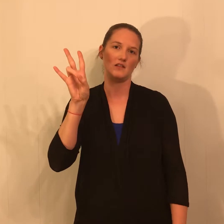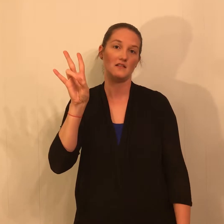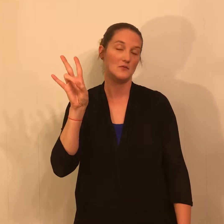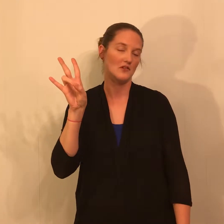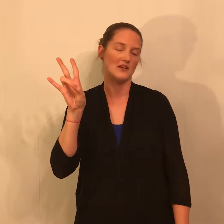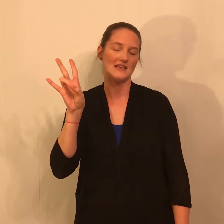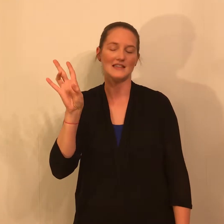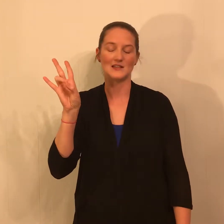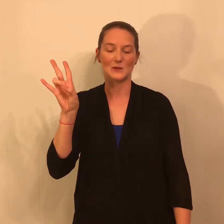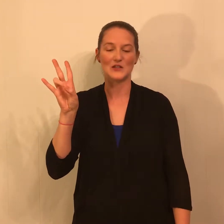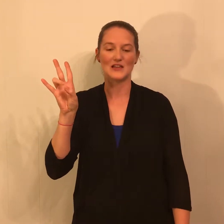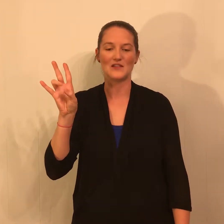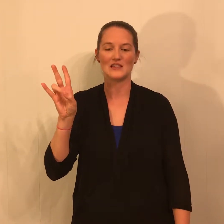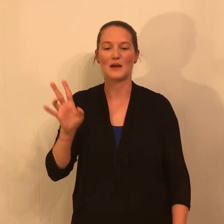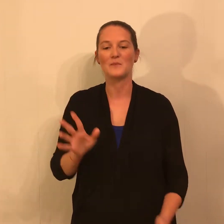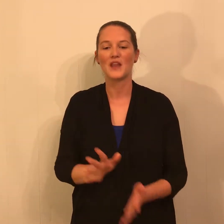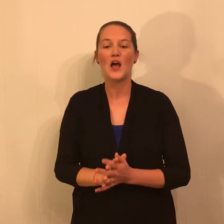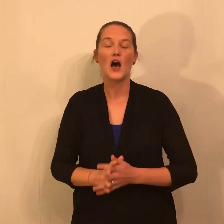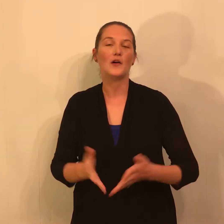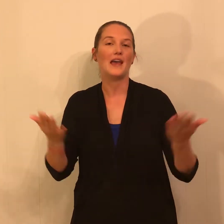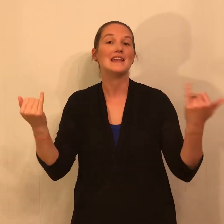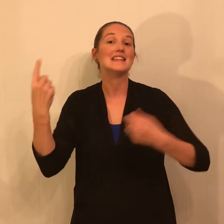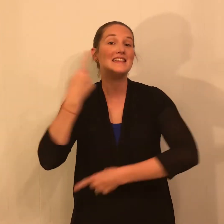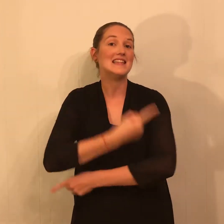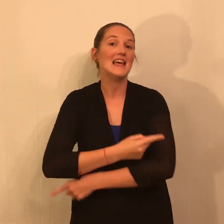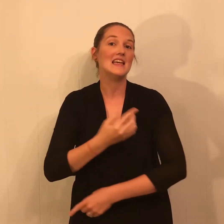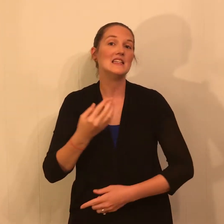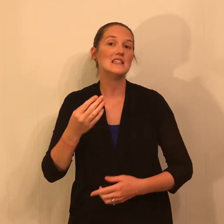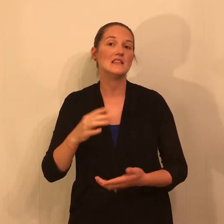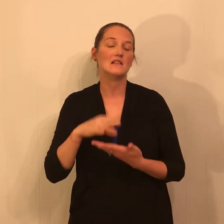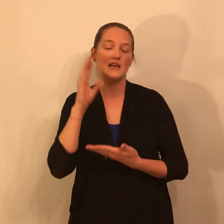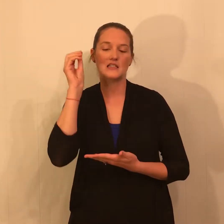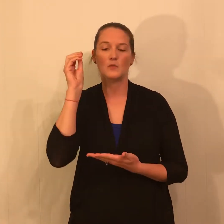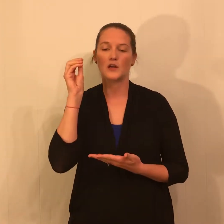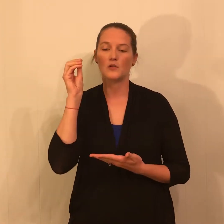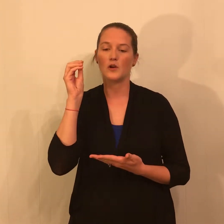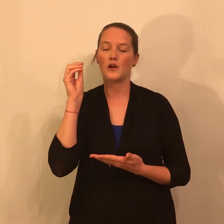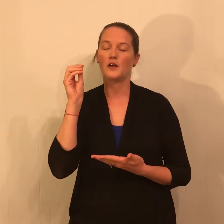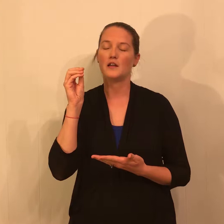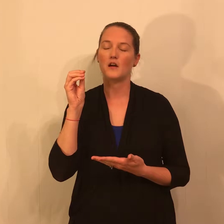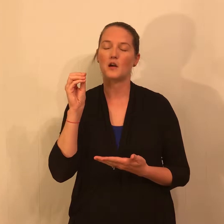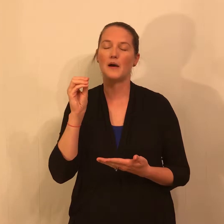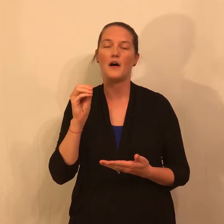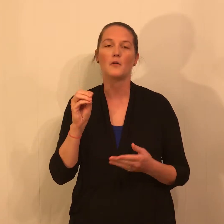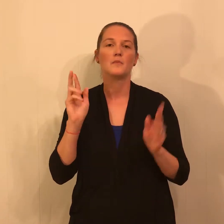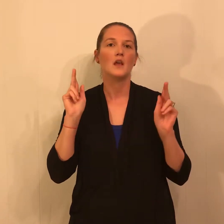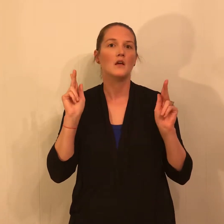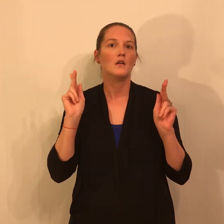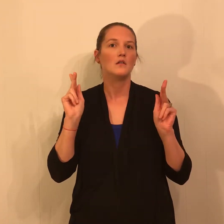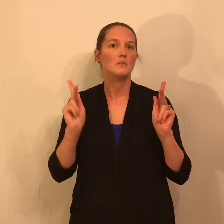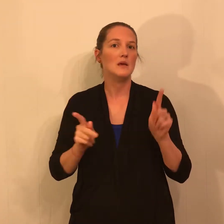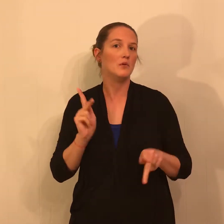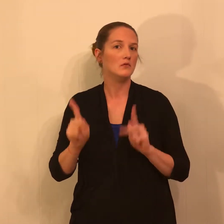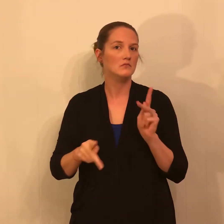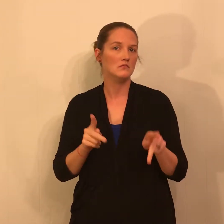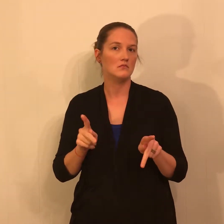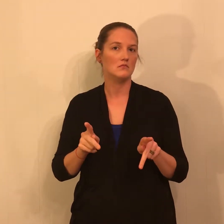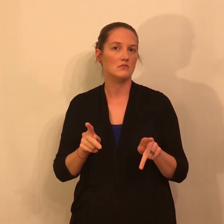We're learning so we're going to do 7 this way. Okay, in today's lesson, we're going to learn and talk about people,